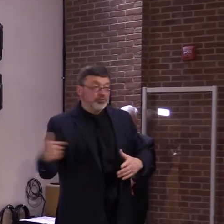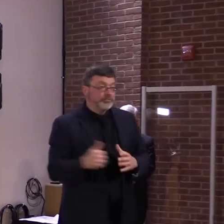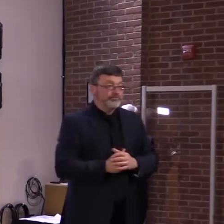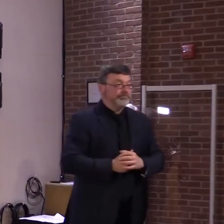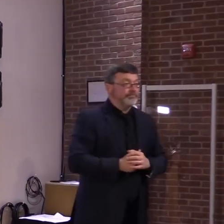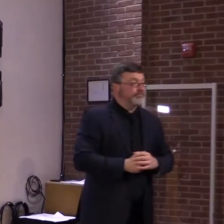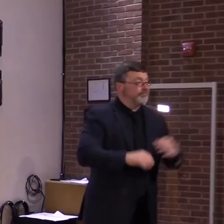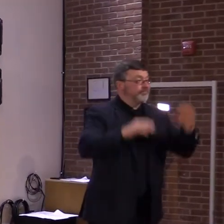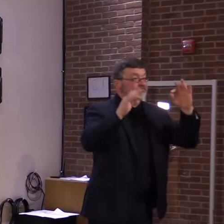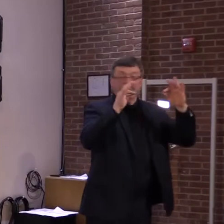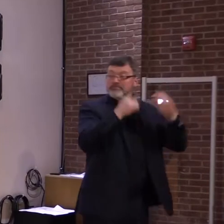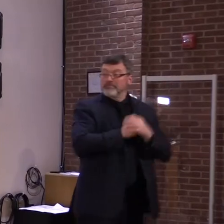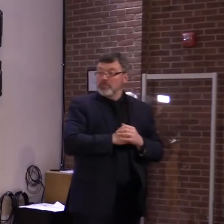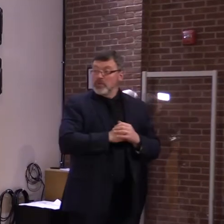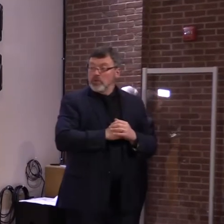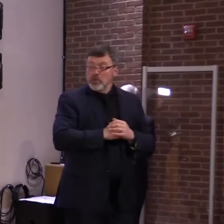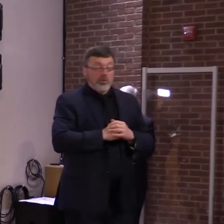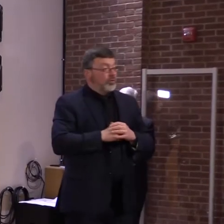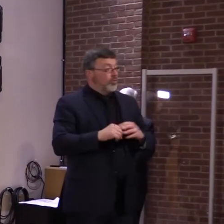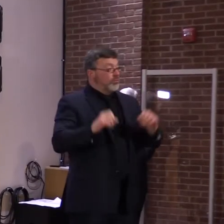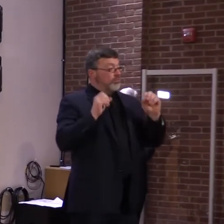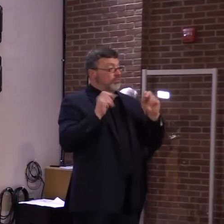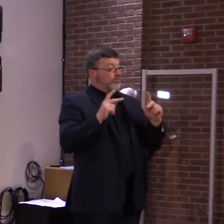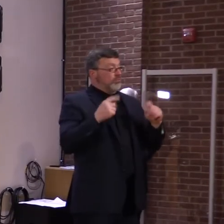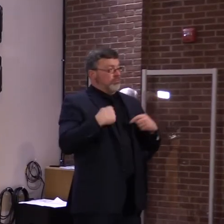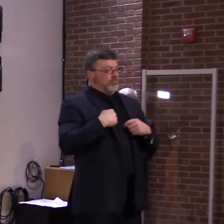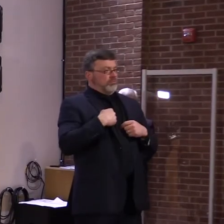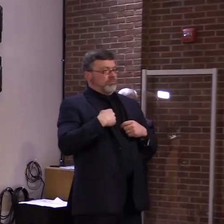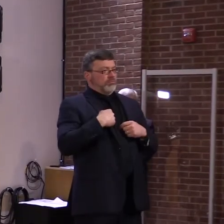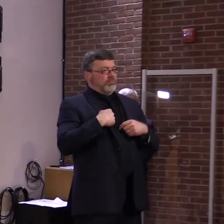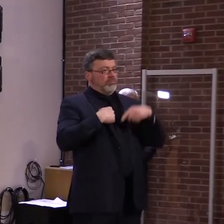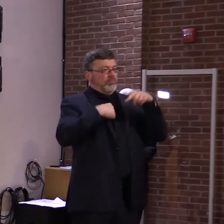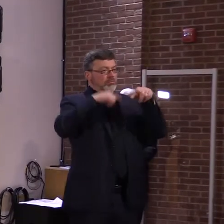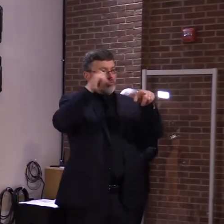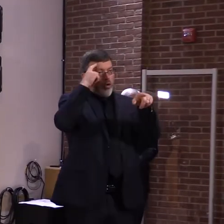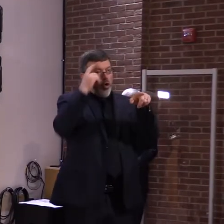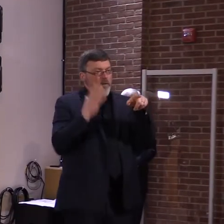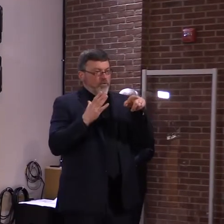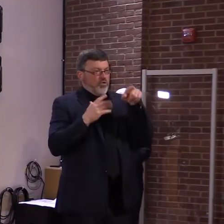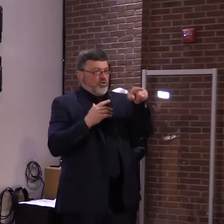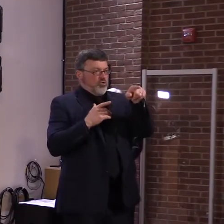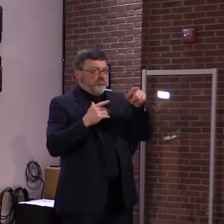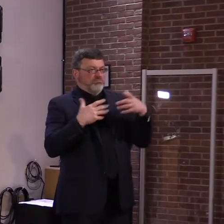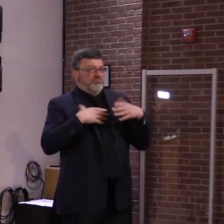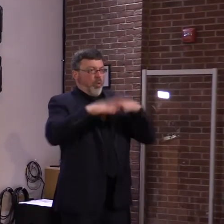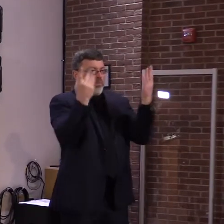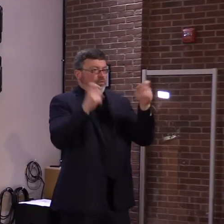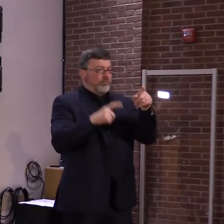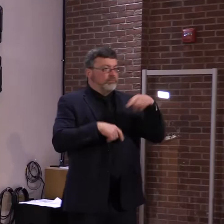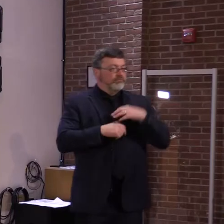Thank you, Dr. Levine. We'll now open it up to questions. Starting with Calvin Cutler, WCAX.